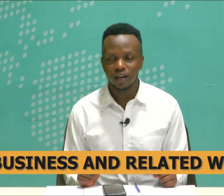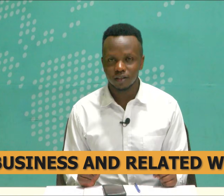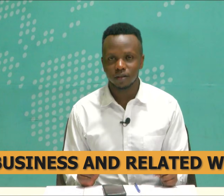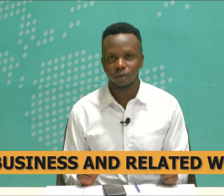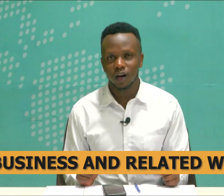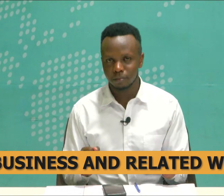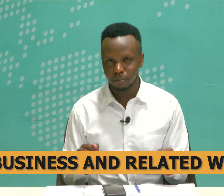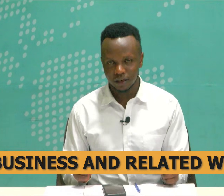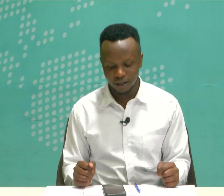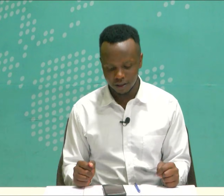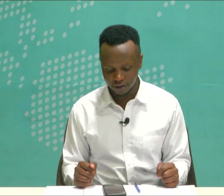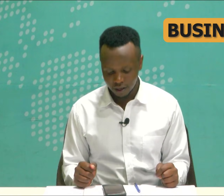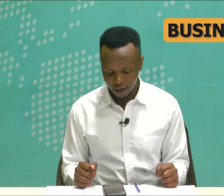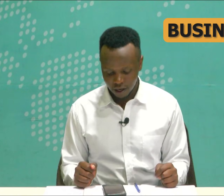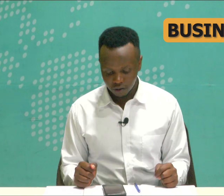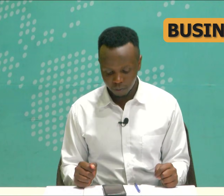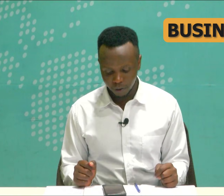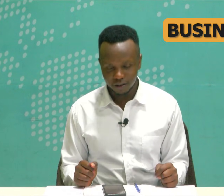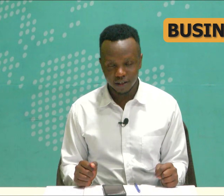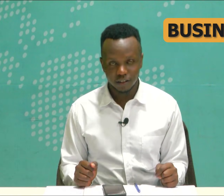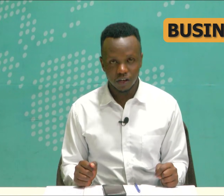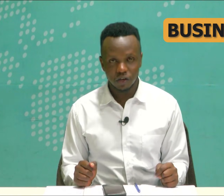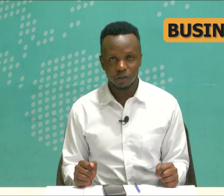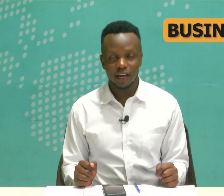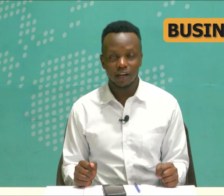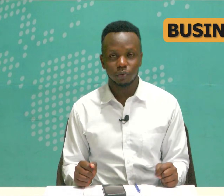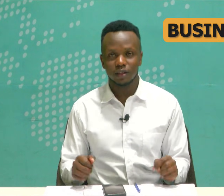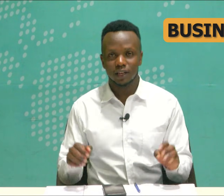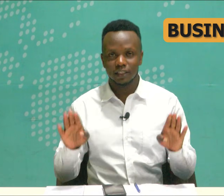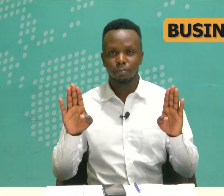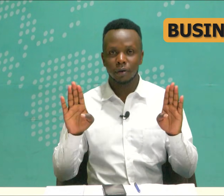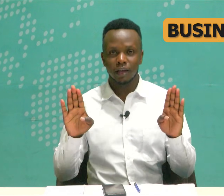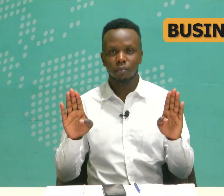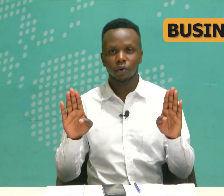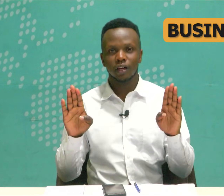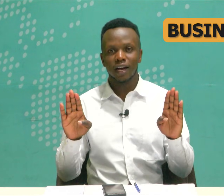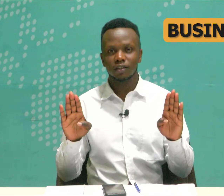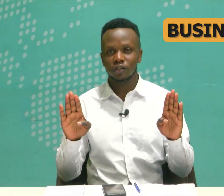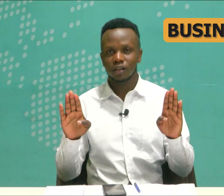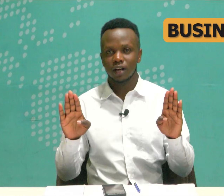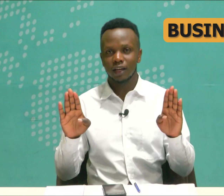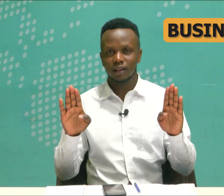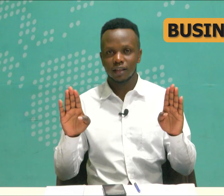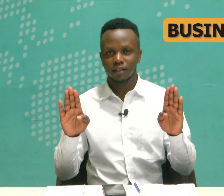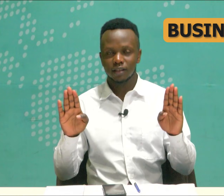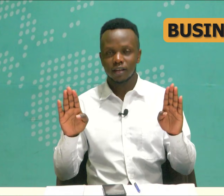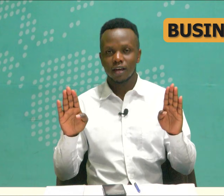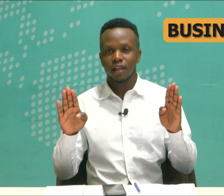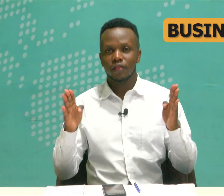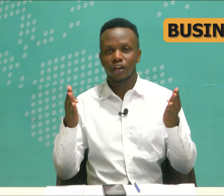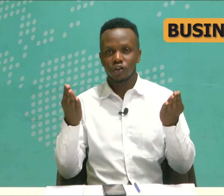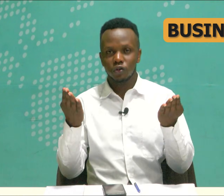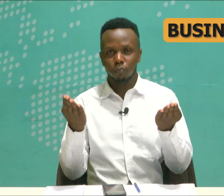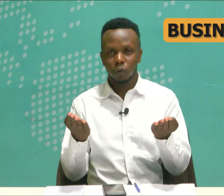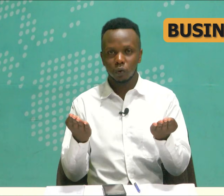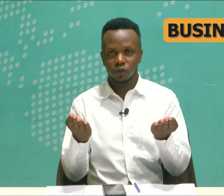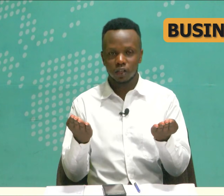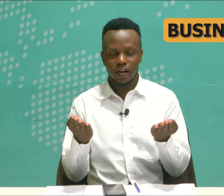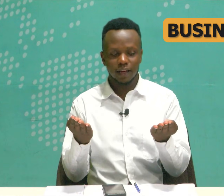the word business. So business, you sign with the letter B, both hands like this. Then you put like